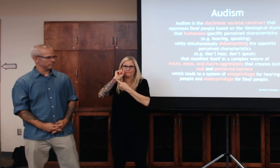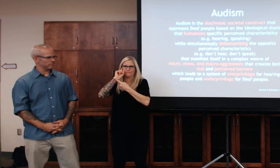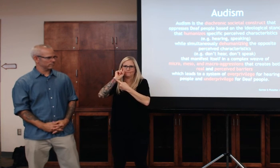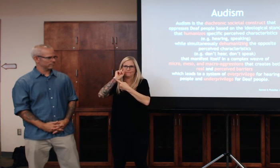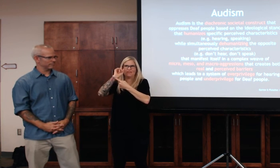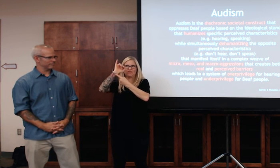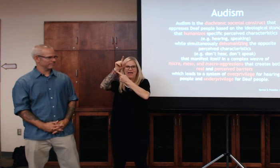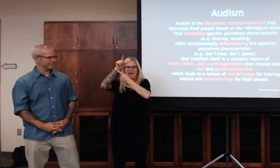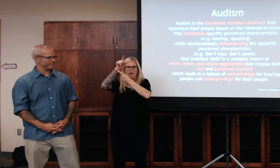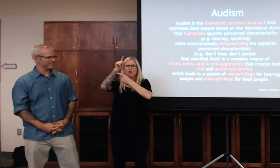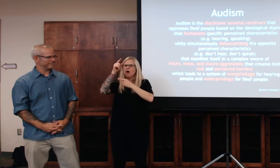to deafness.